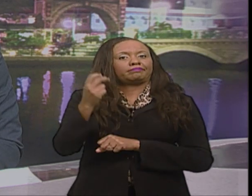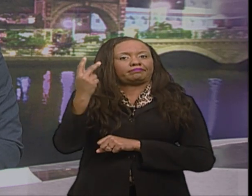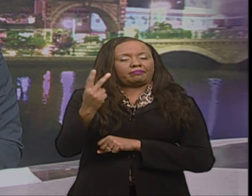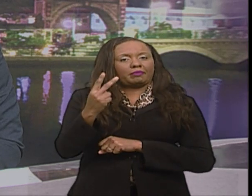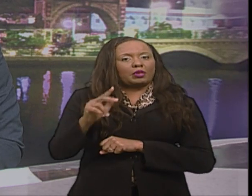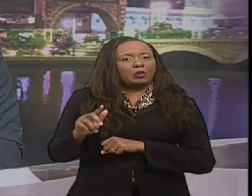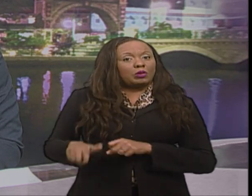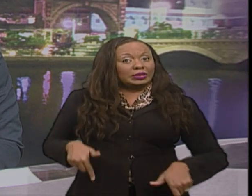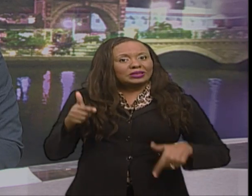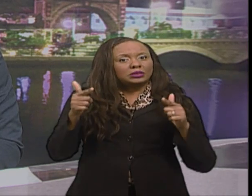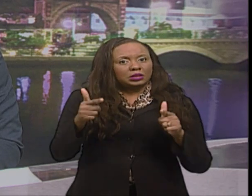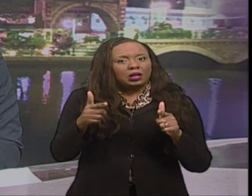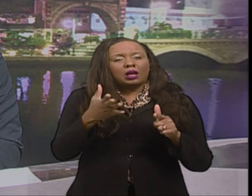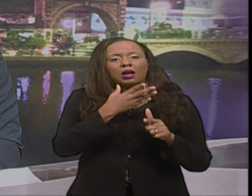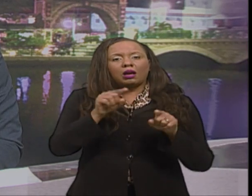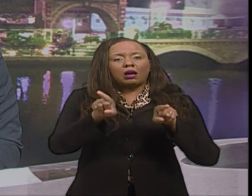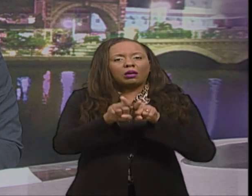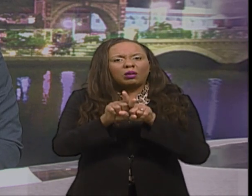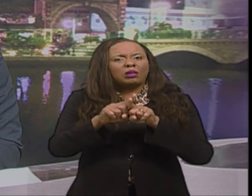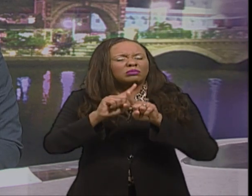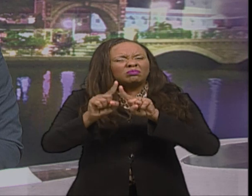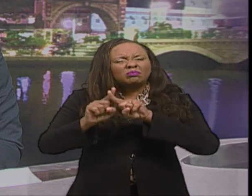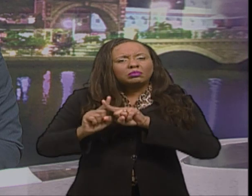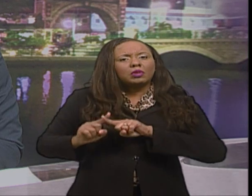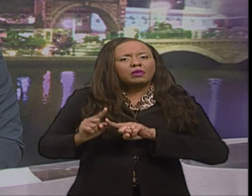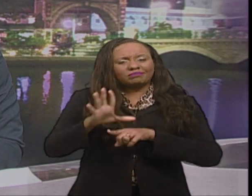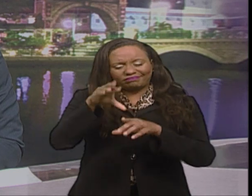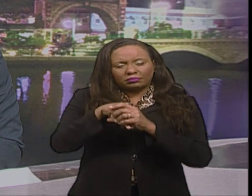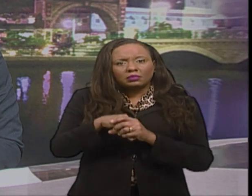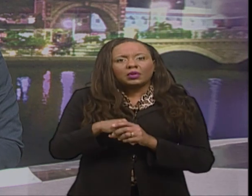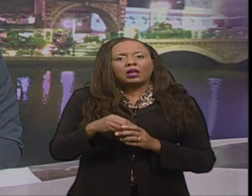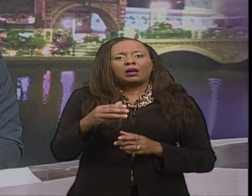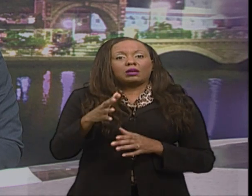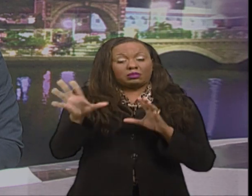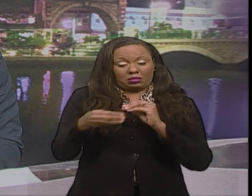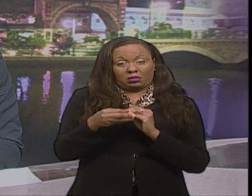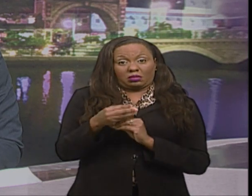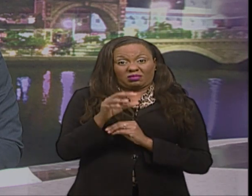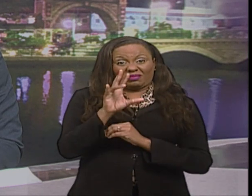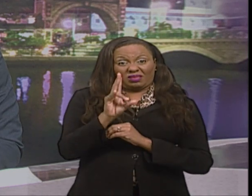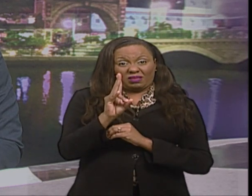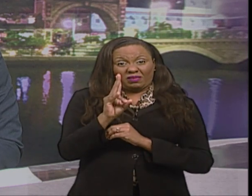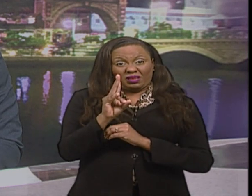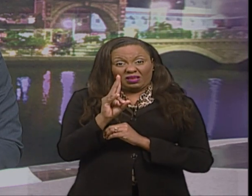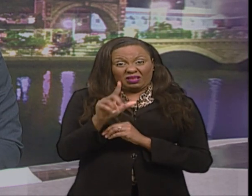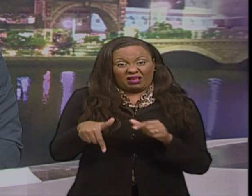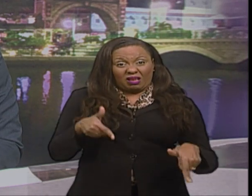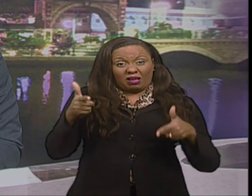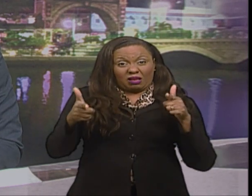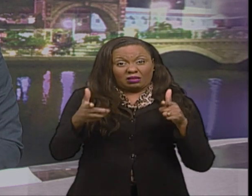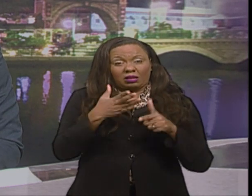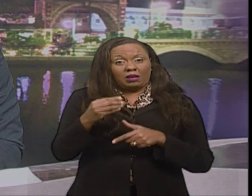of ammunition and 1 magazine containing 7 rounds of ammunition. A total of 7 firearms and 85 rounds of ammunition of